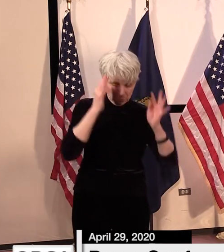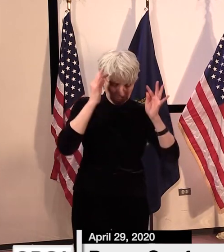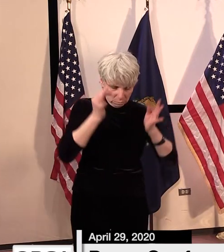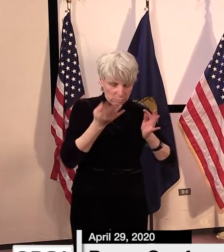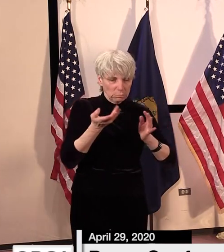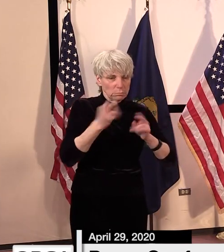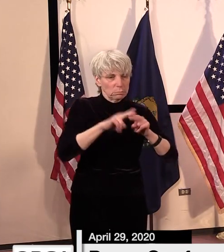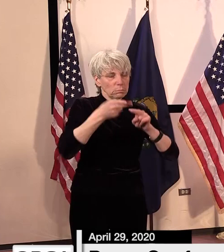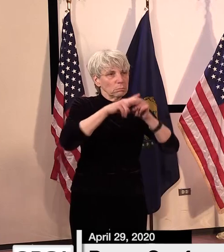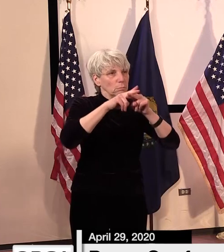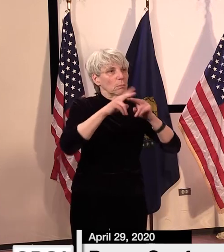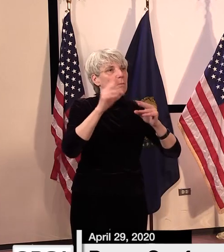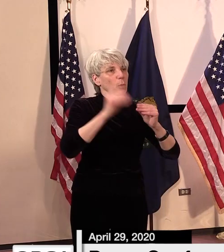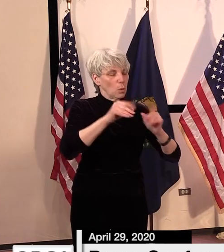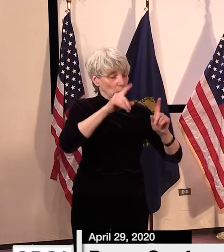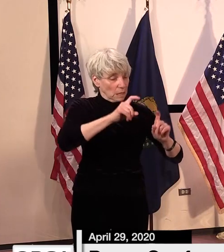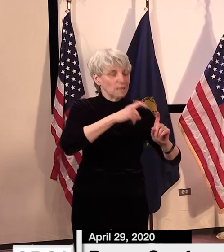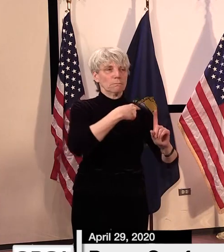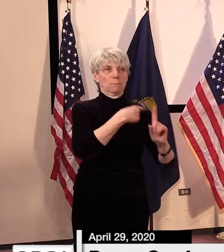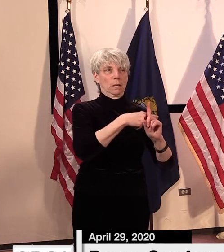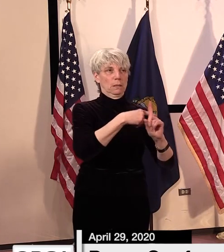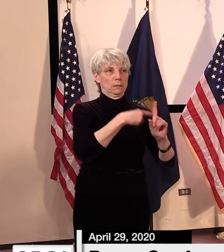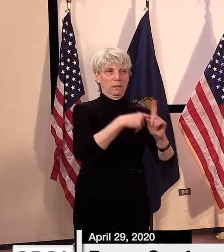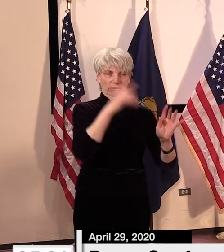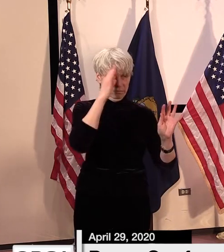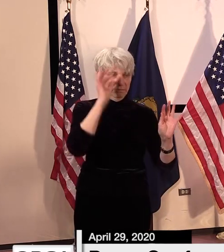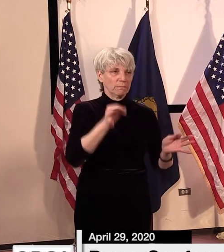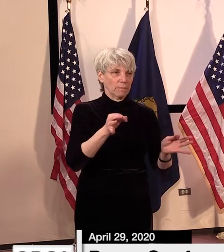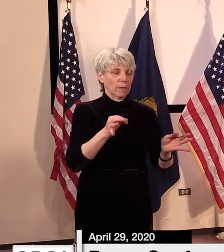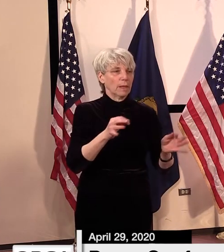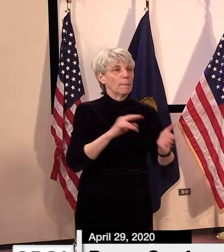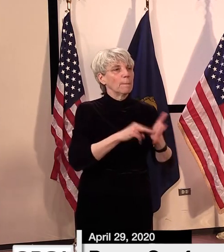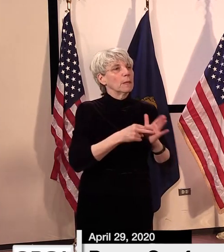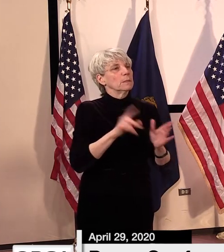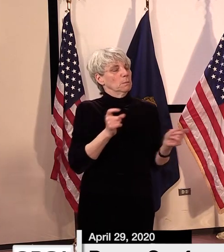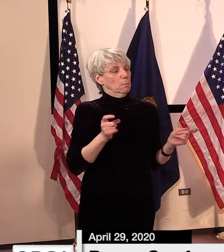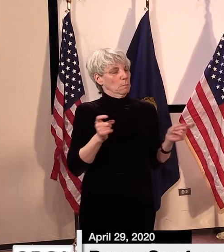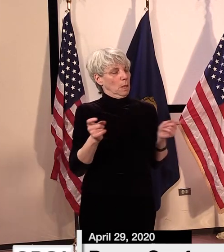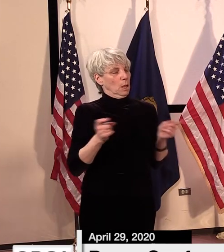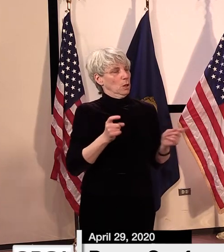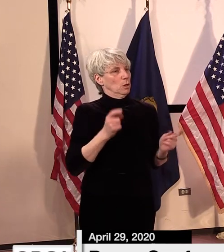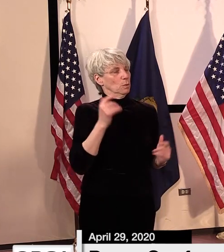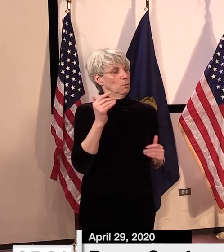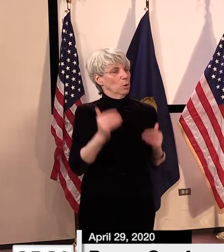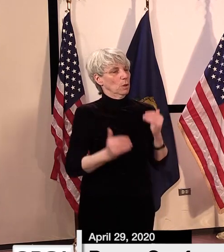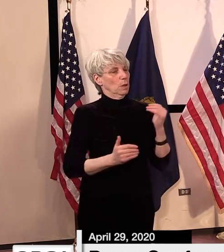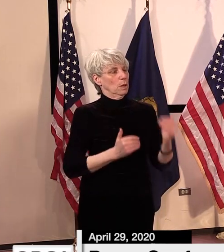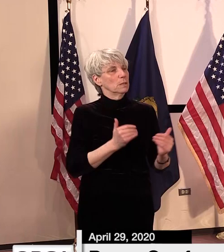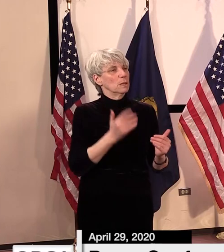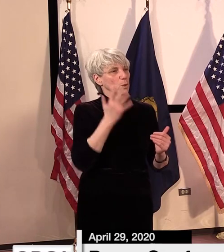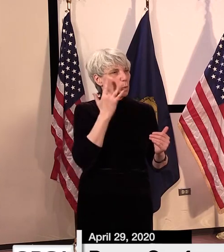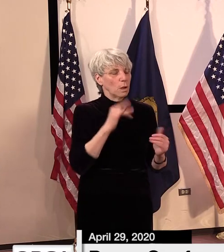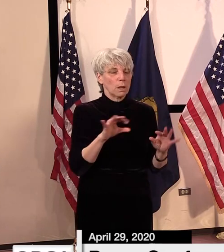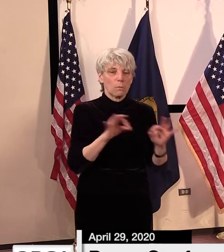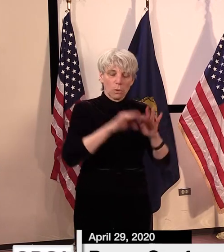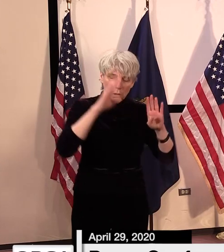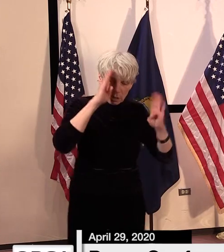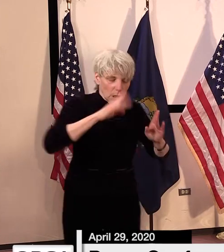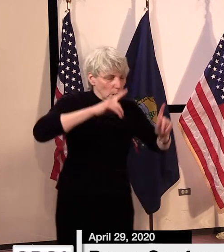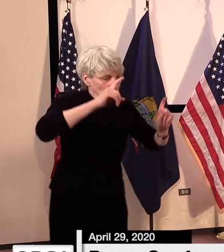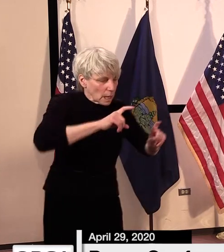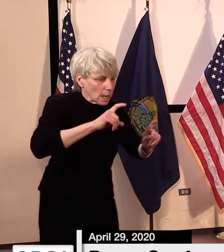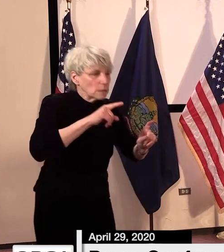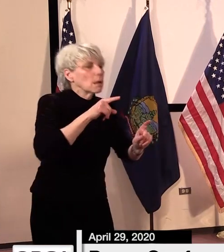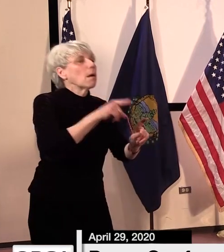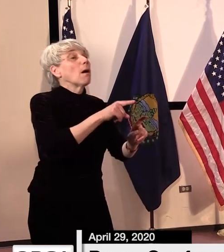trend either. And what we need to do is manage that level. And that's why we're doing this tracing and